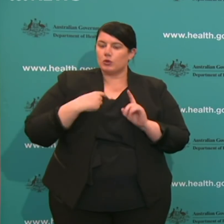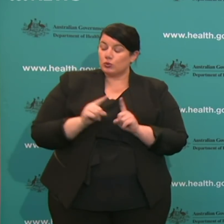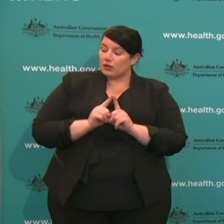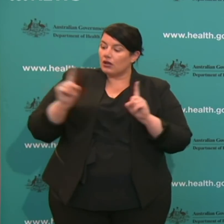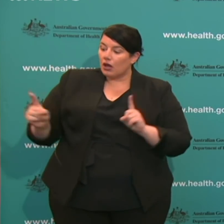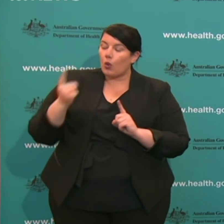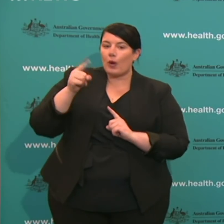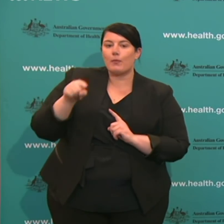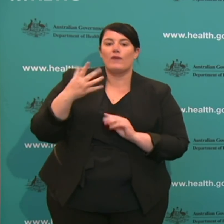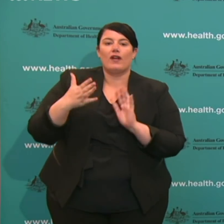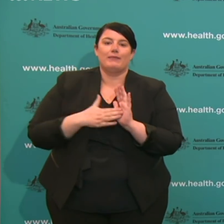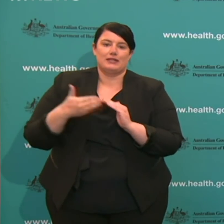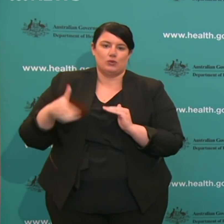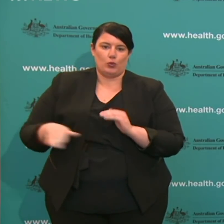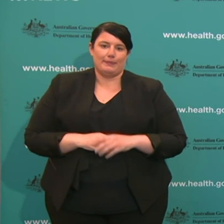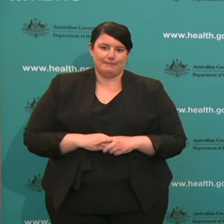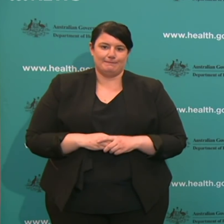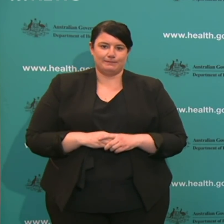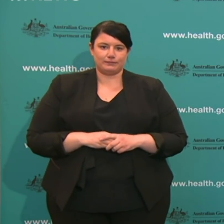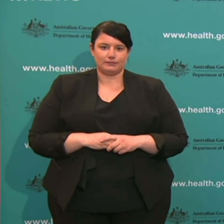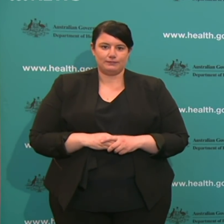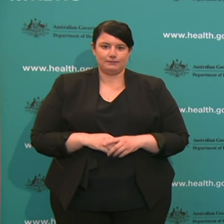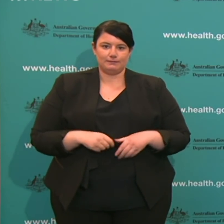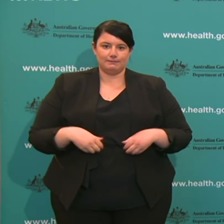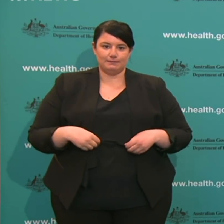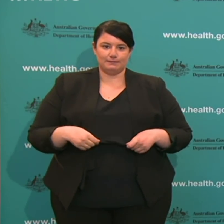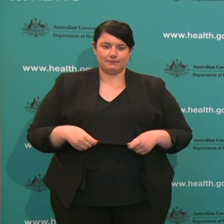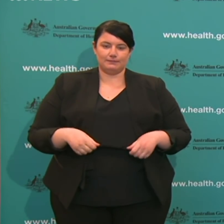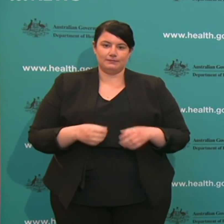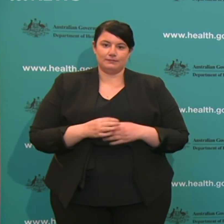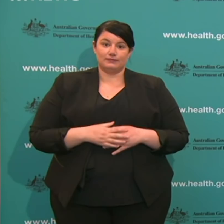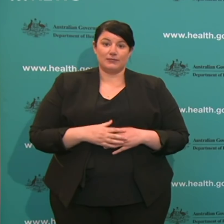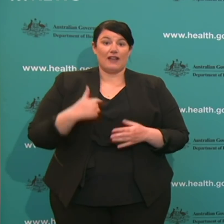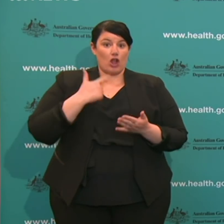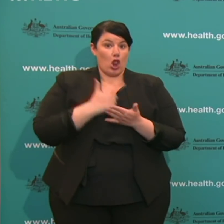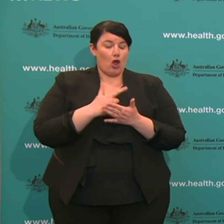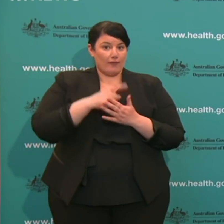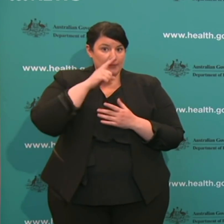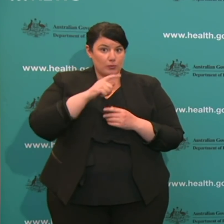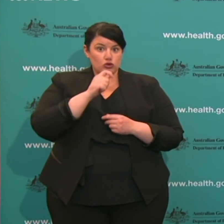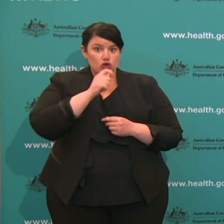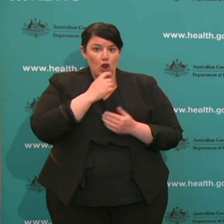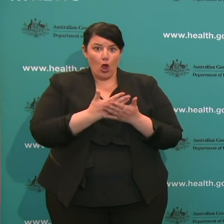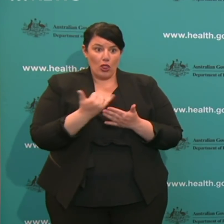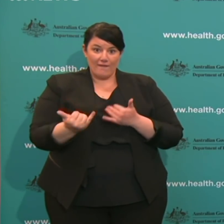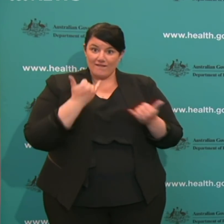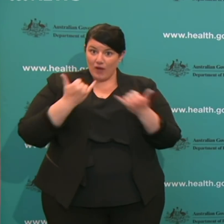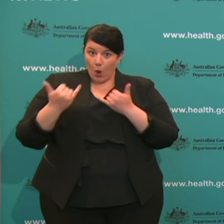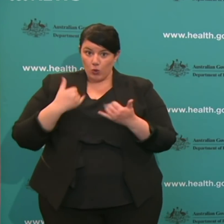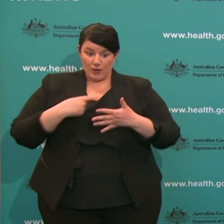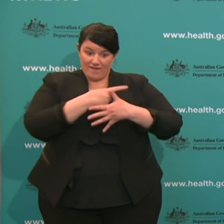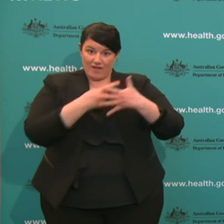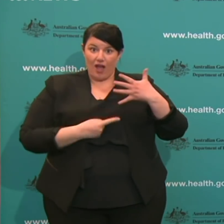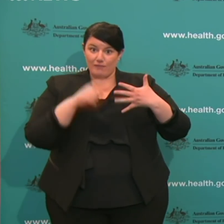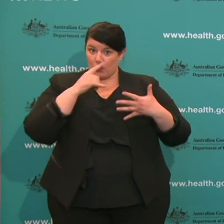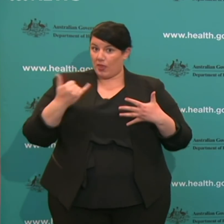other. Now, I've got a lot of people on the phone today, so I'll go through our 5